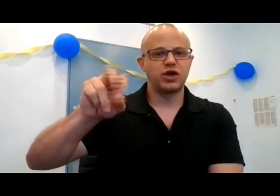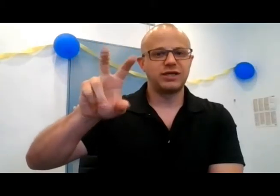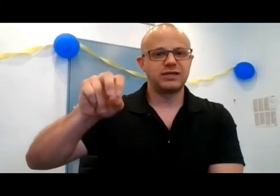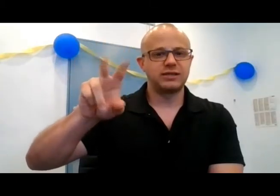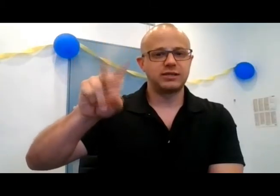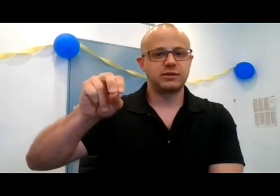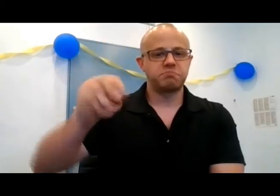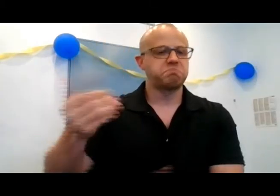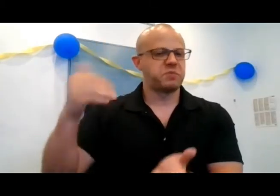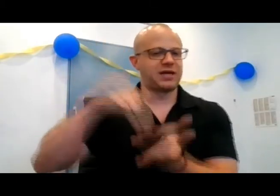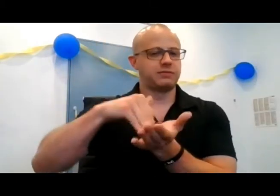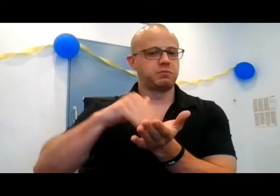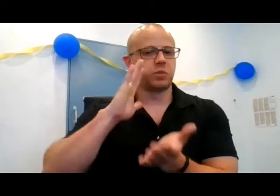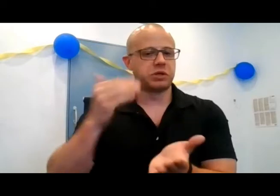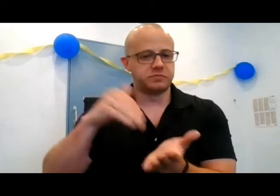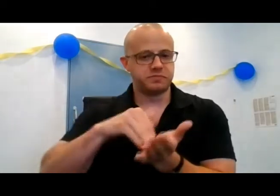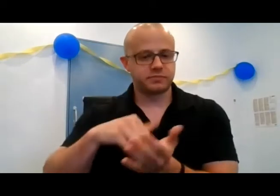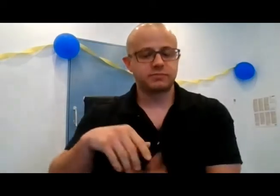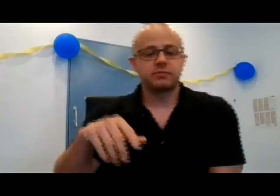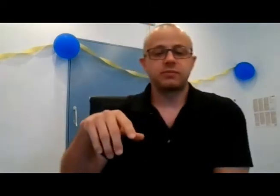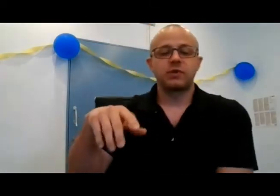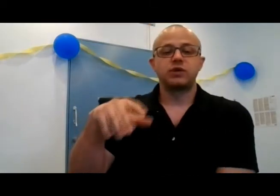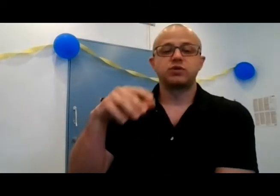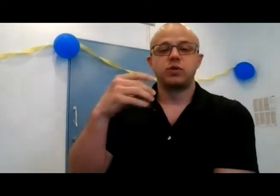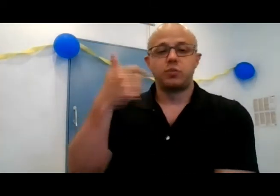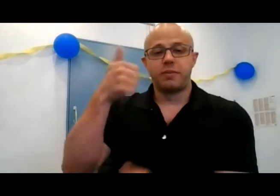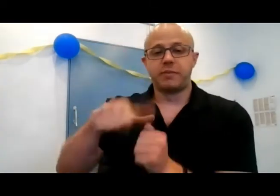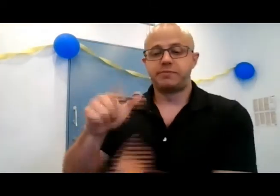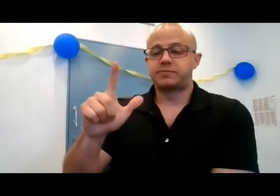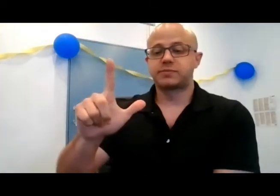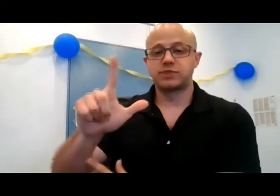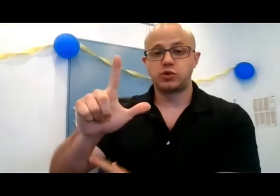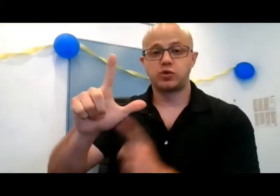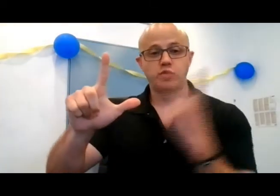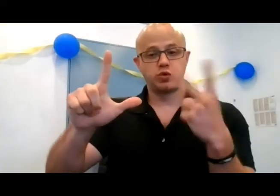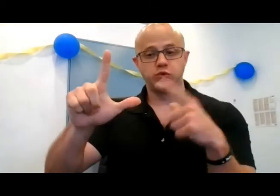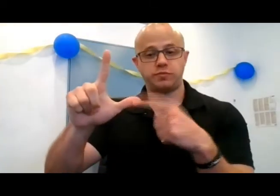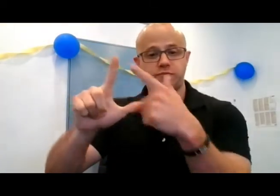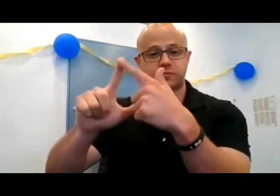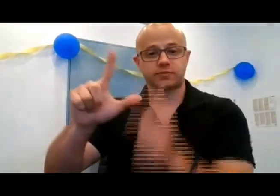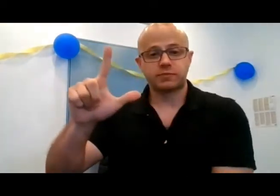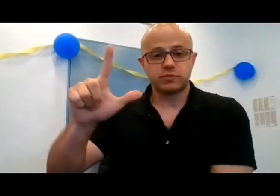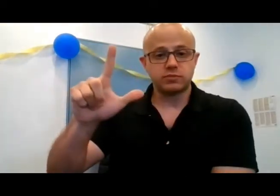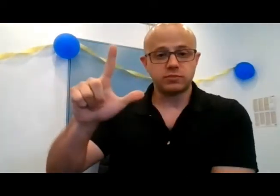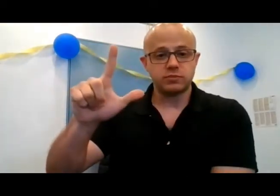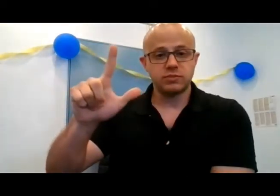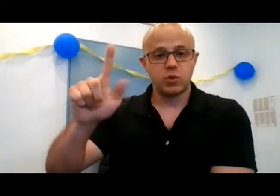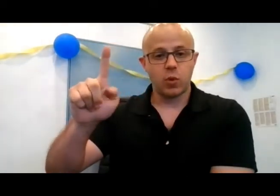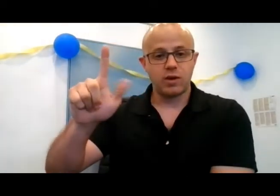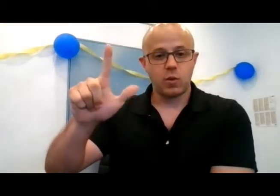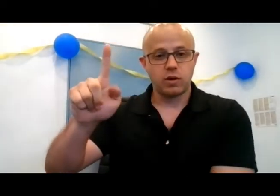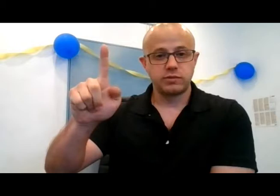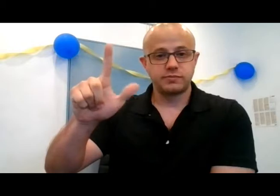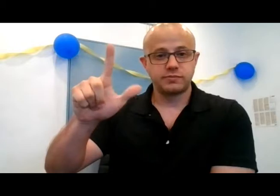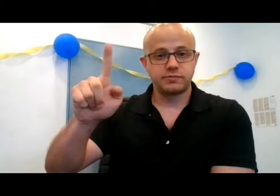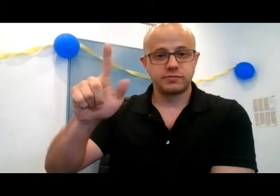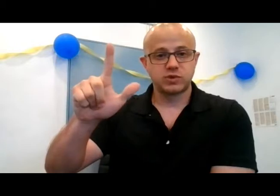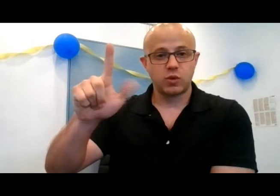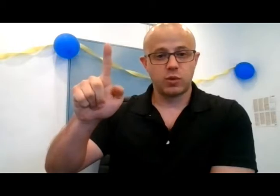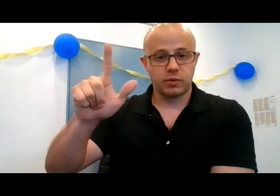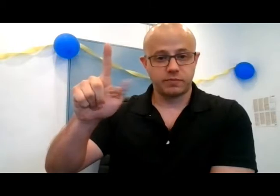29. And 30. So again, just remember, we always start out with two